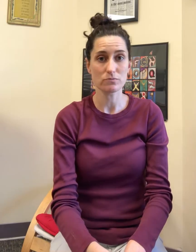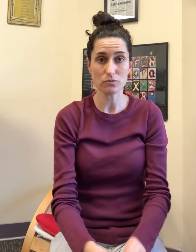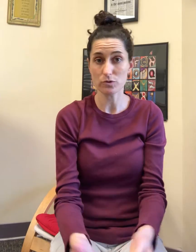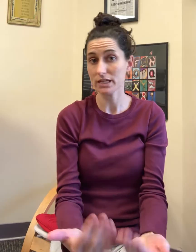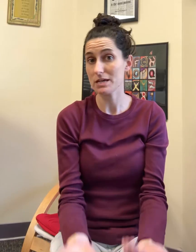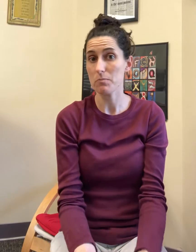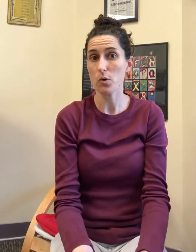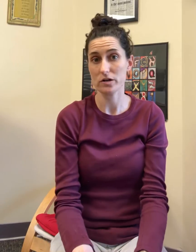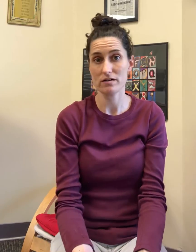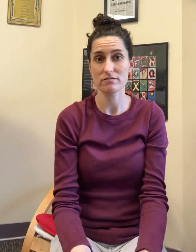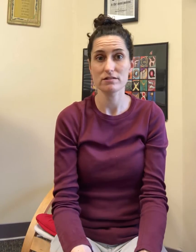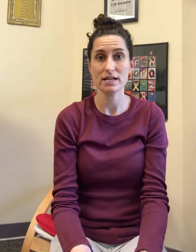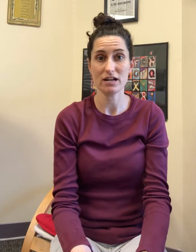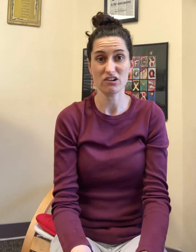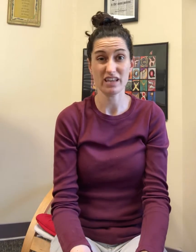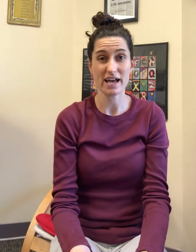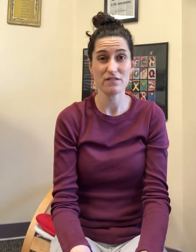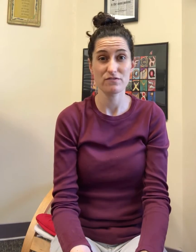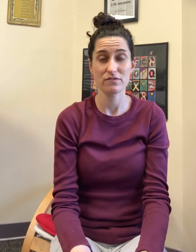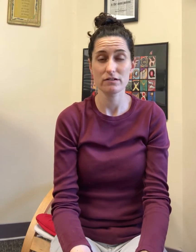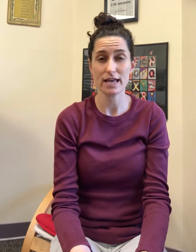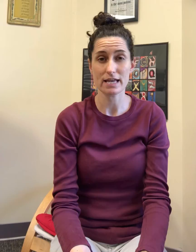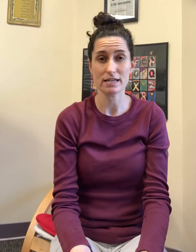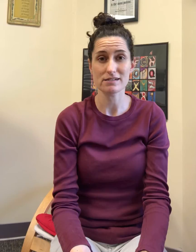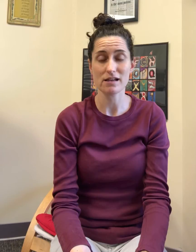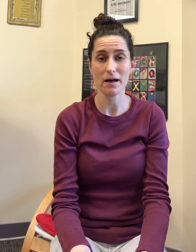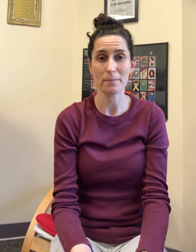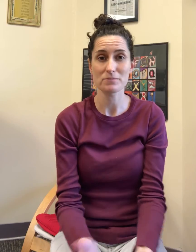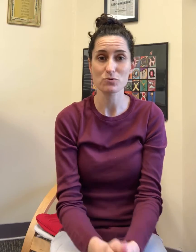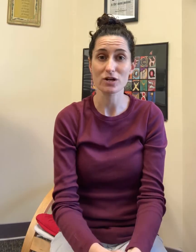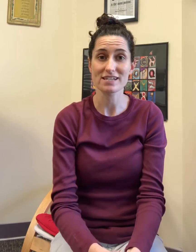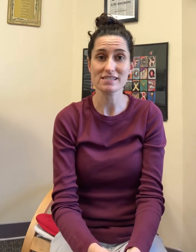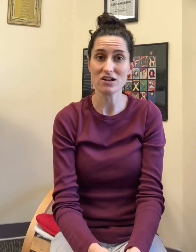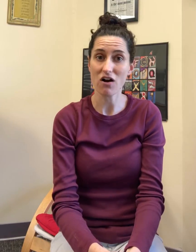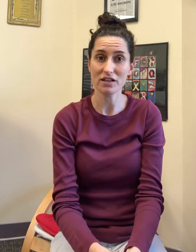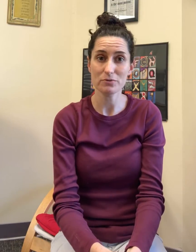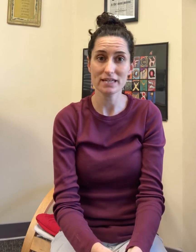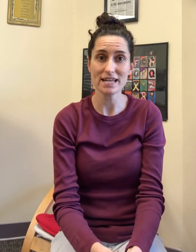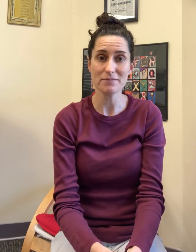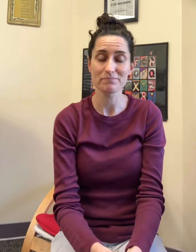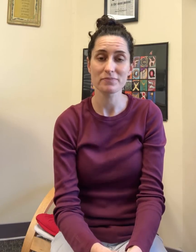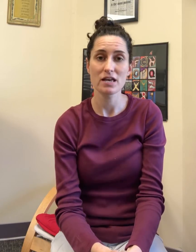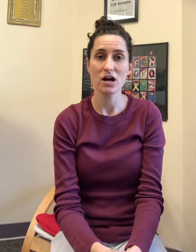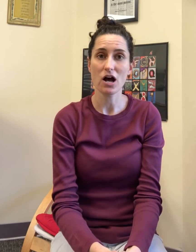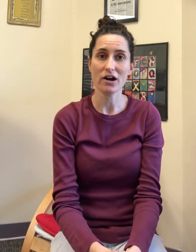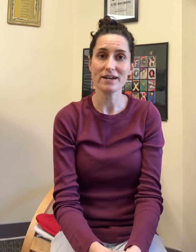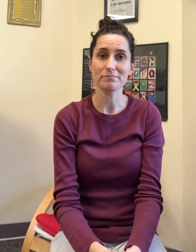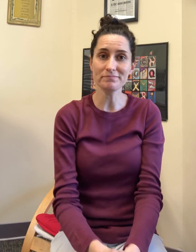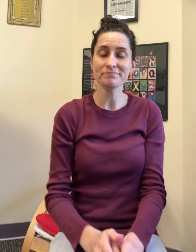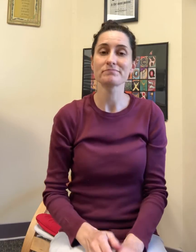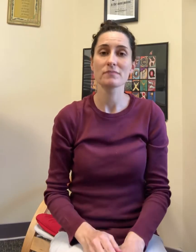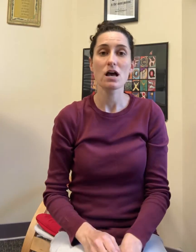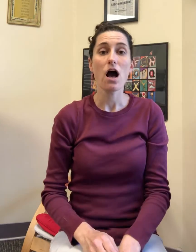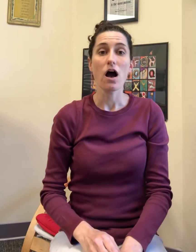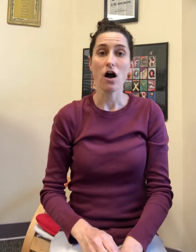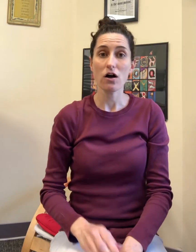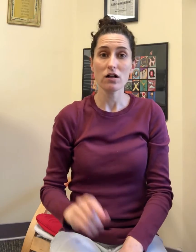really important in our life. And so we're going to sing All I Really Need. All right. All